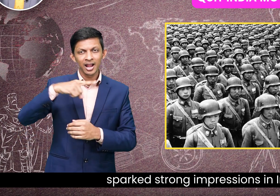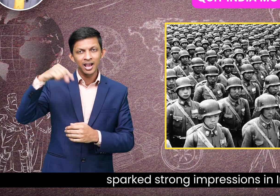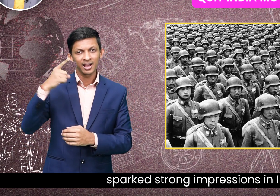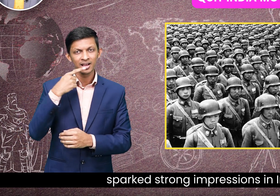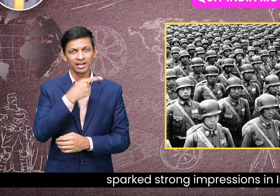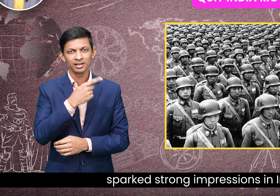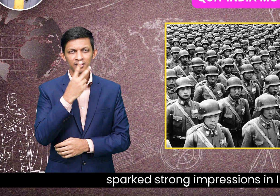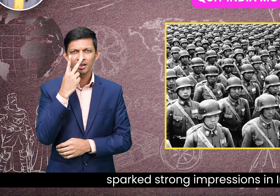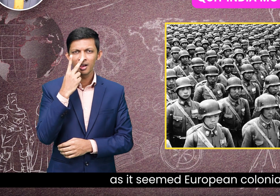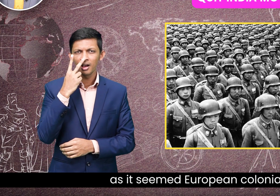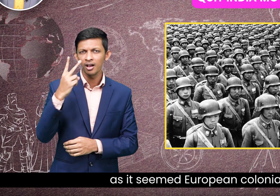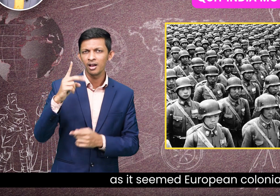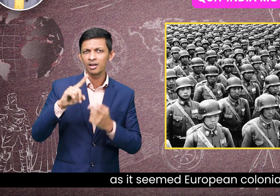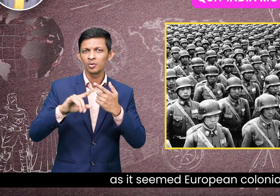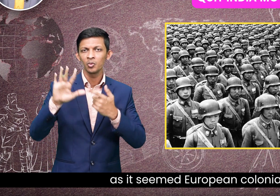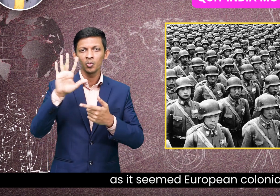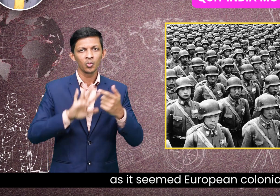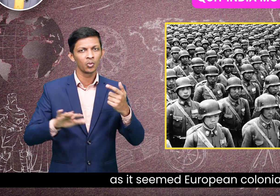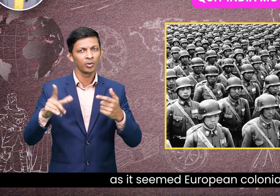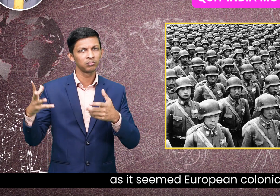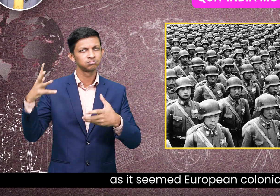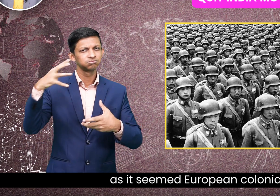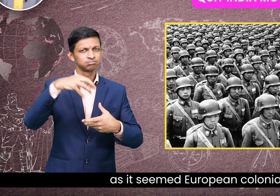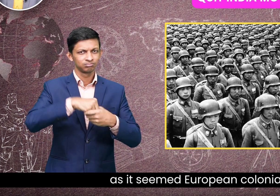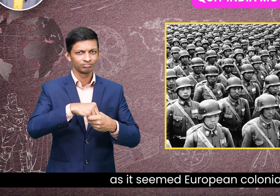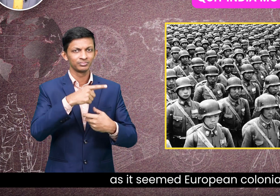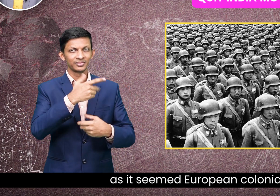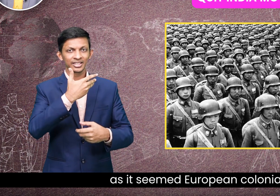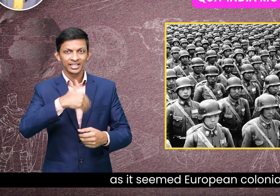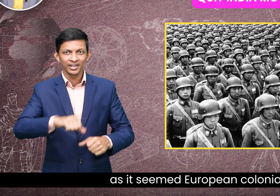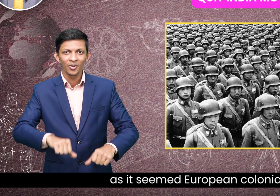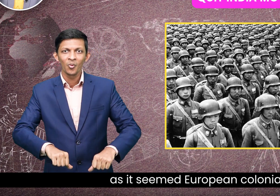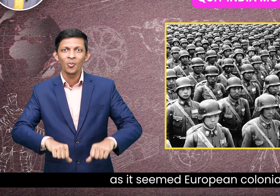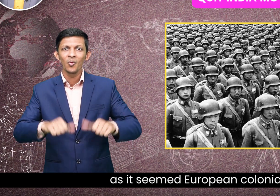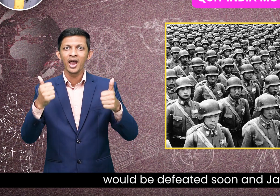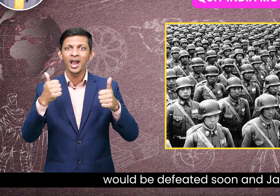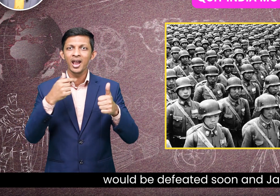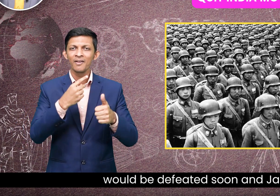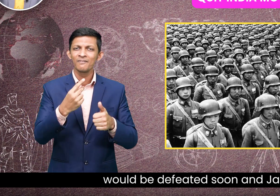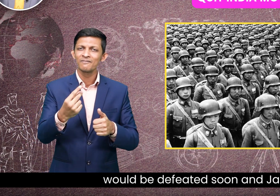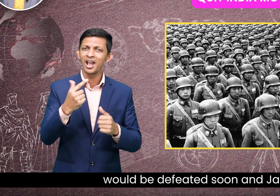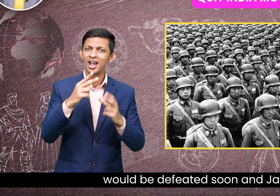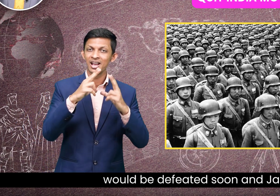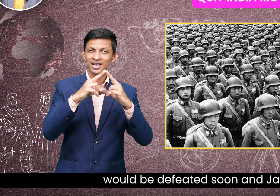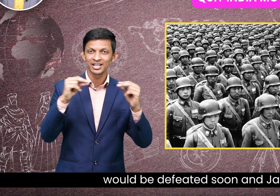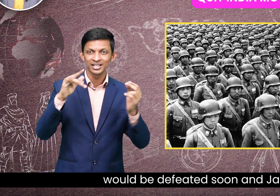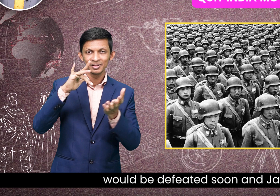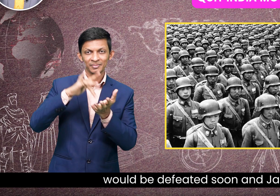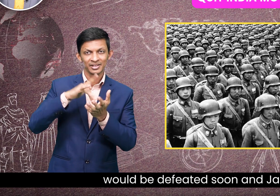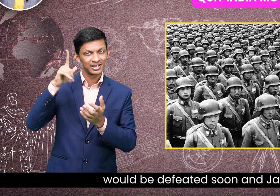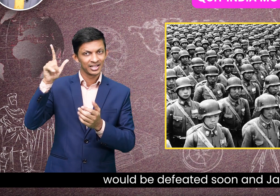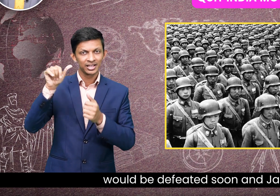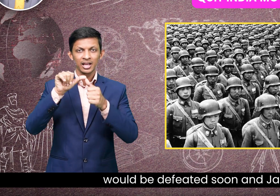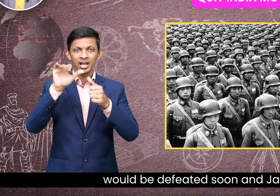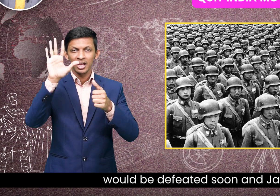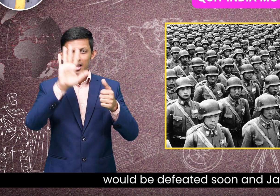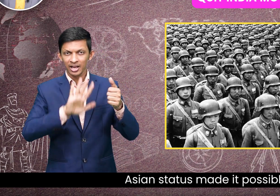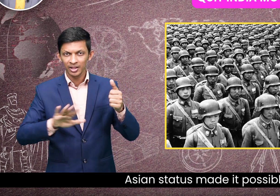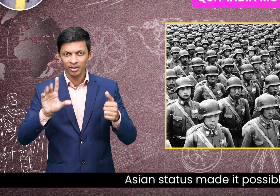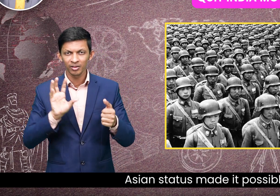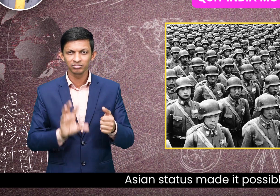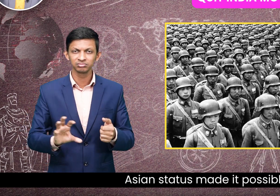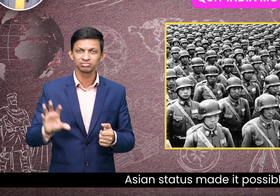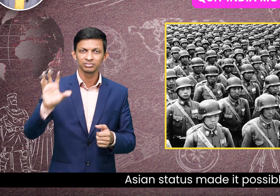in India, as it seemed European colonialists would be defeated soon, and